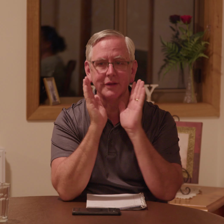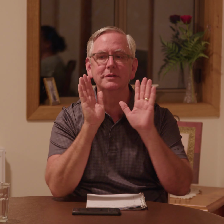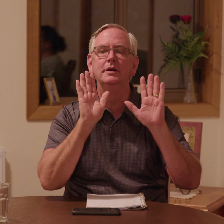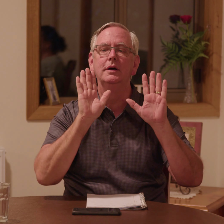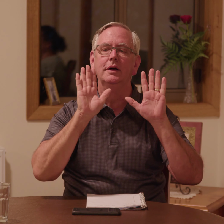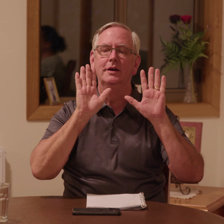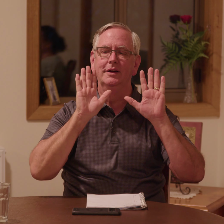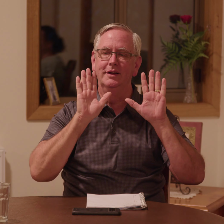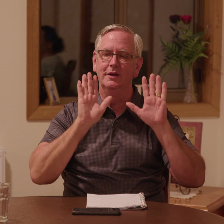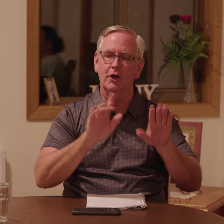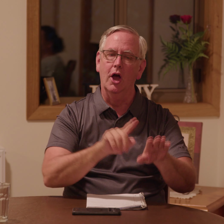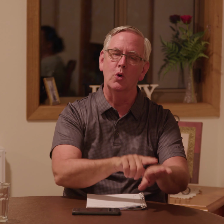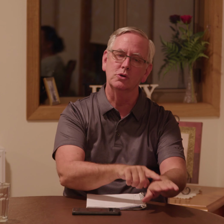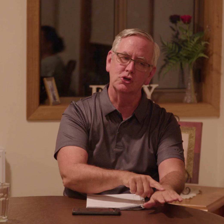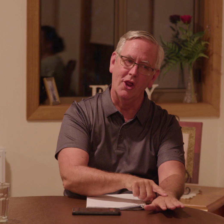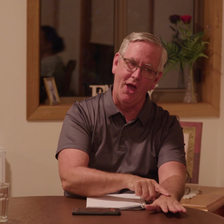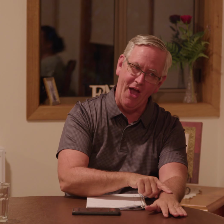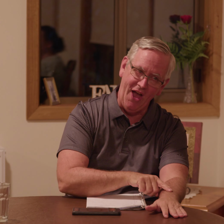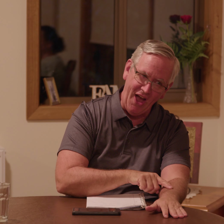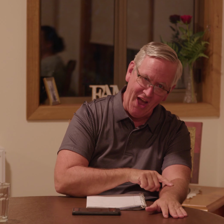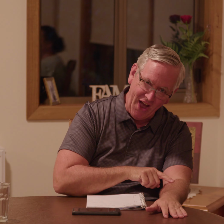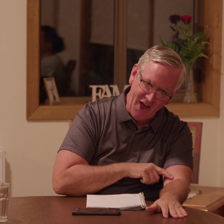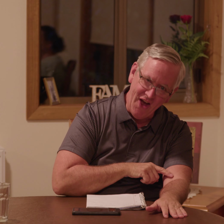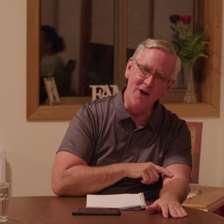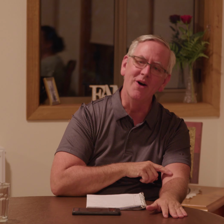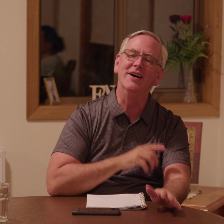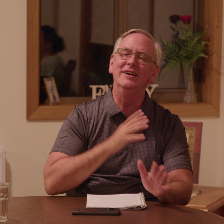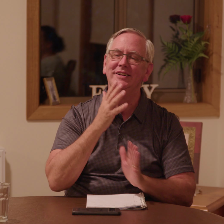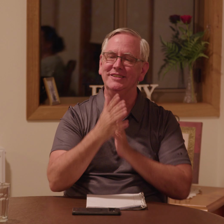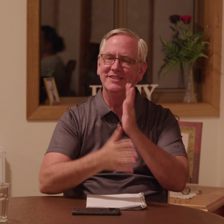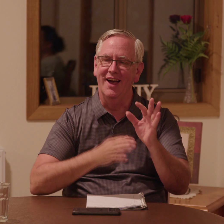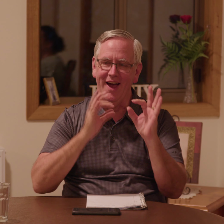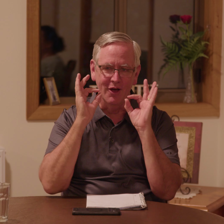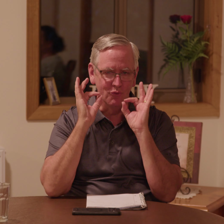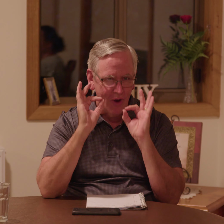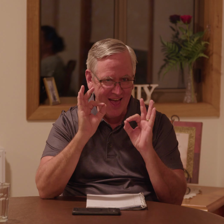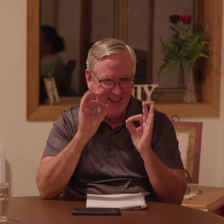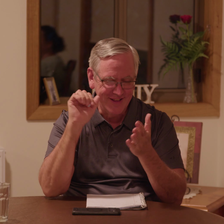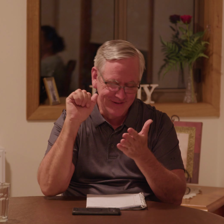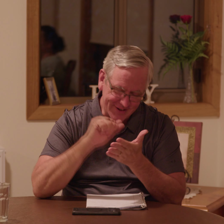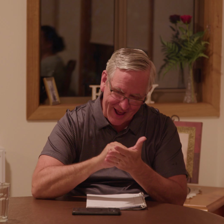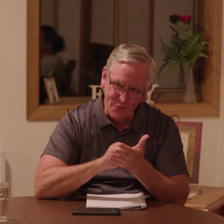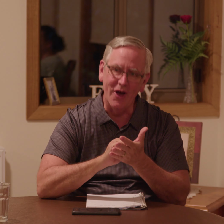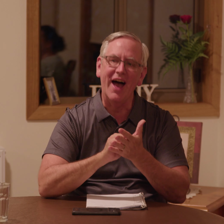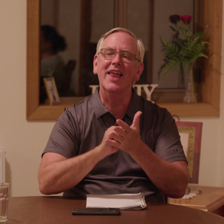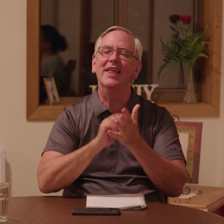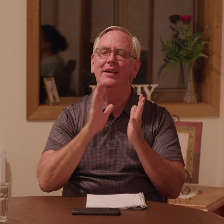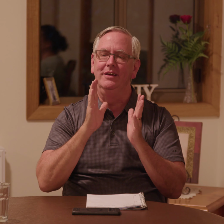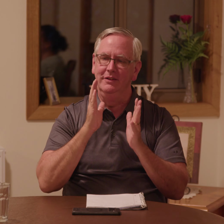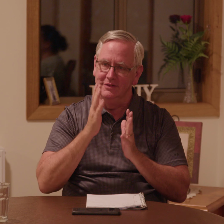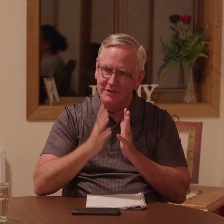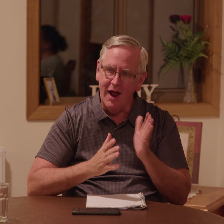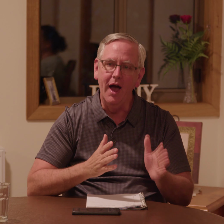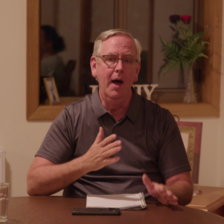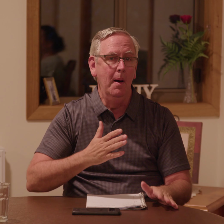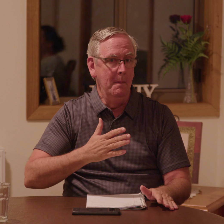throwing signs all over the place. Go slow. Sign right. Sign it right. Get it